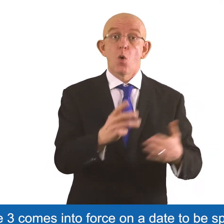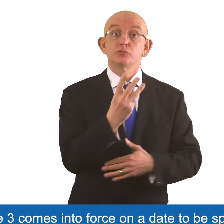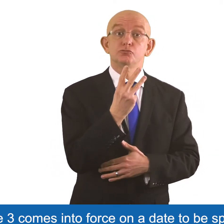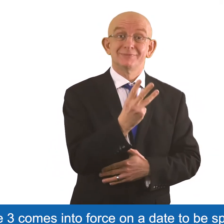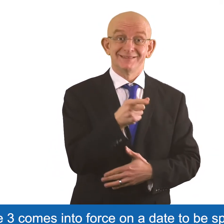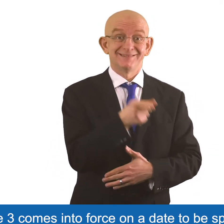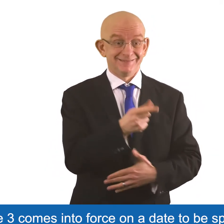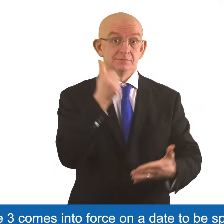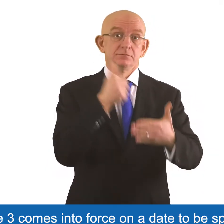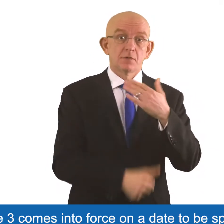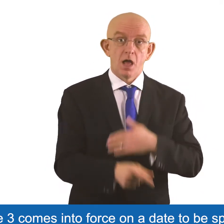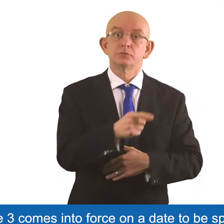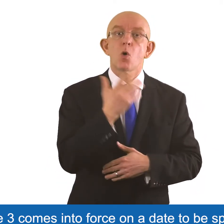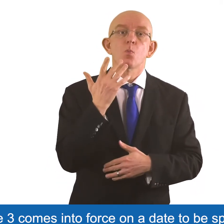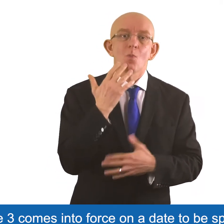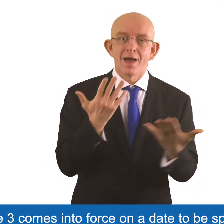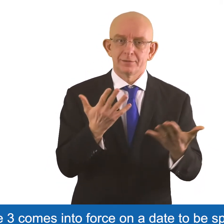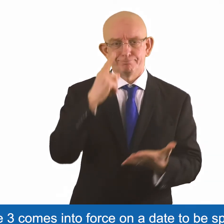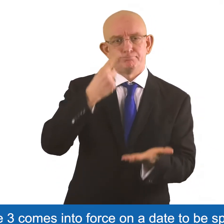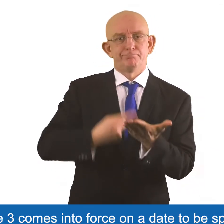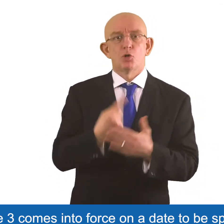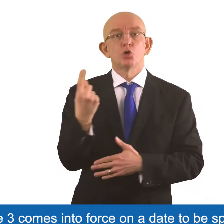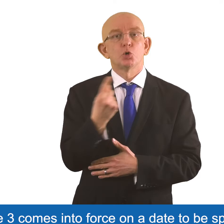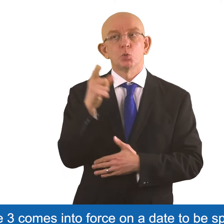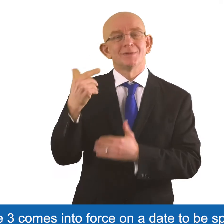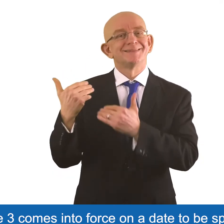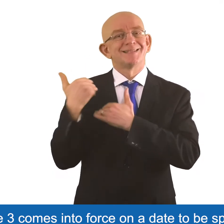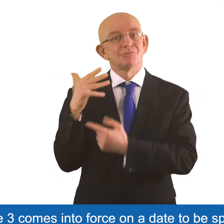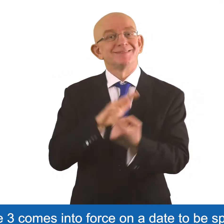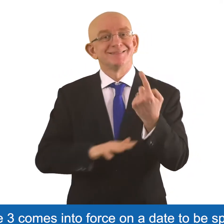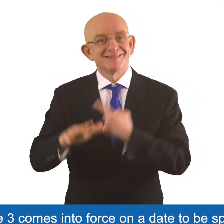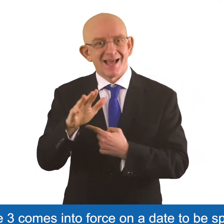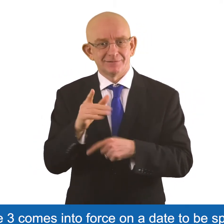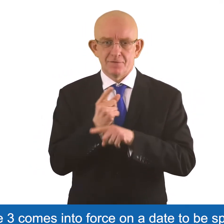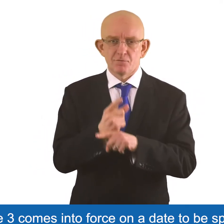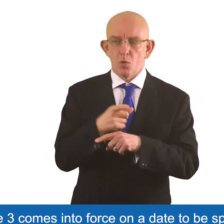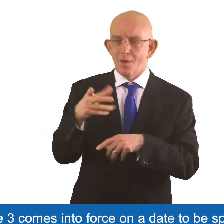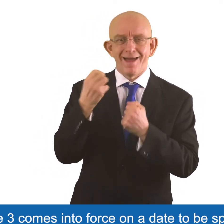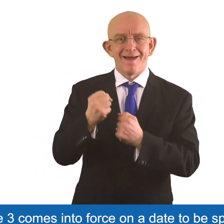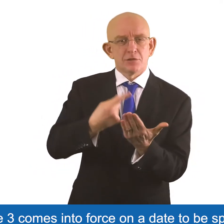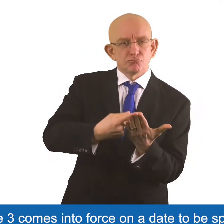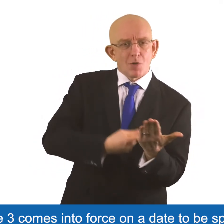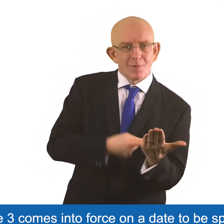Clause 3 comes into force on a date to be specified by the Secretary of State in regulations.